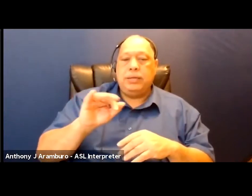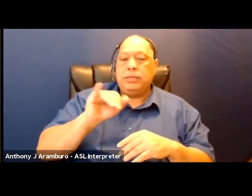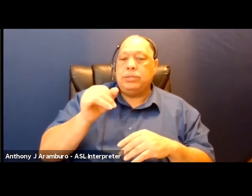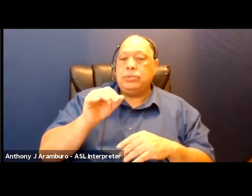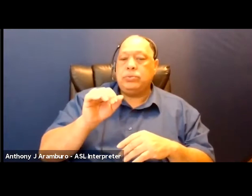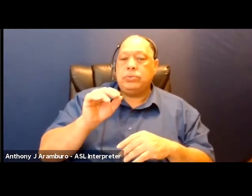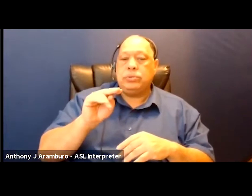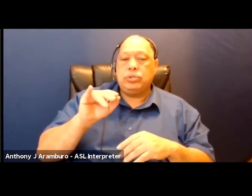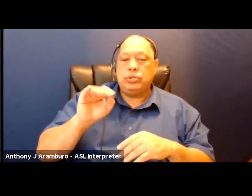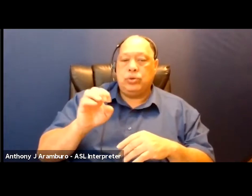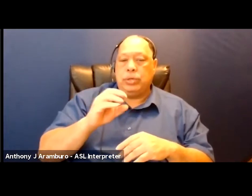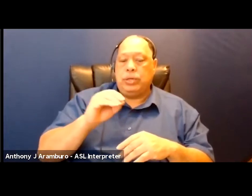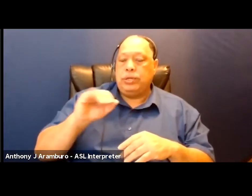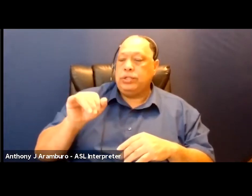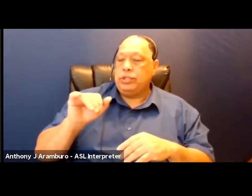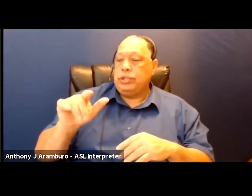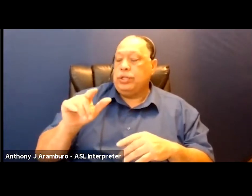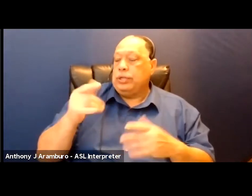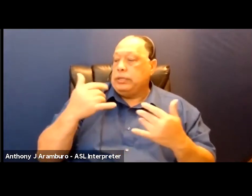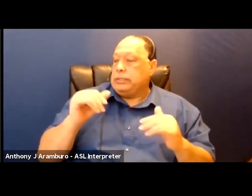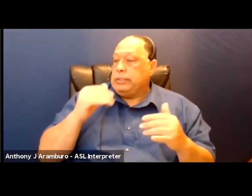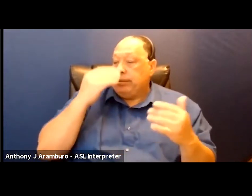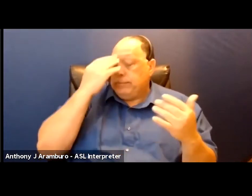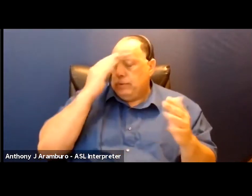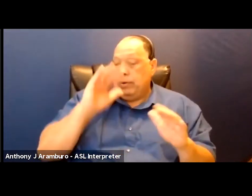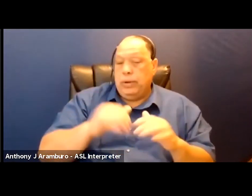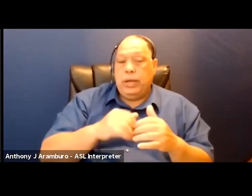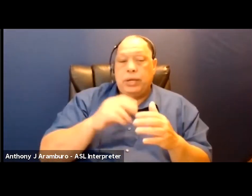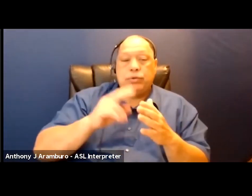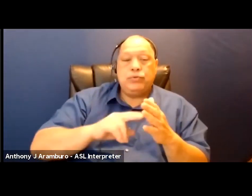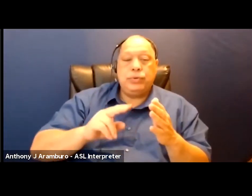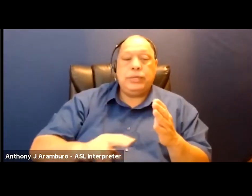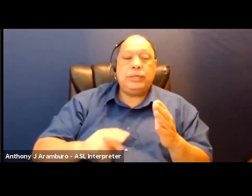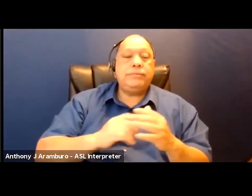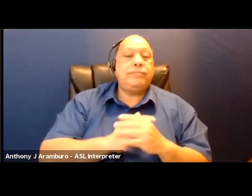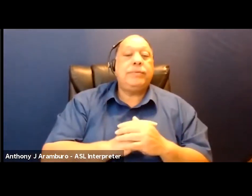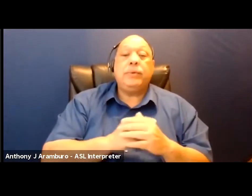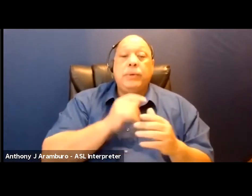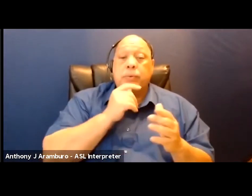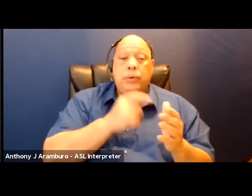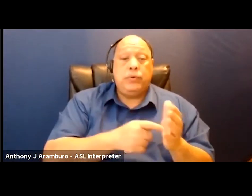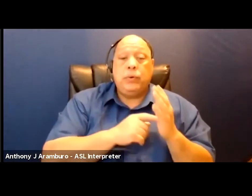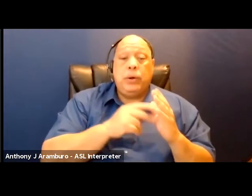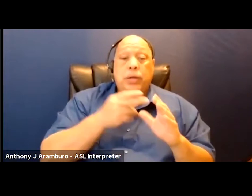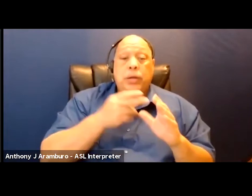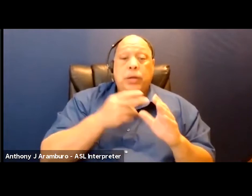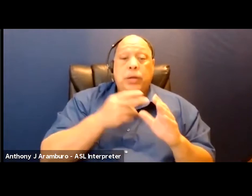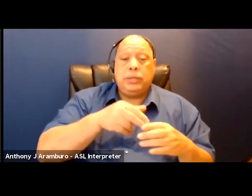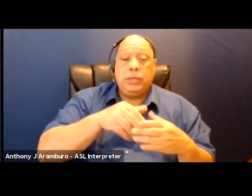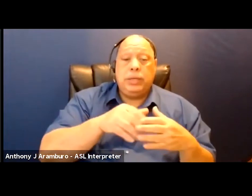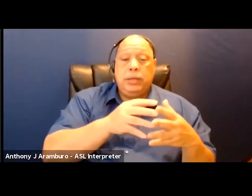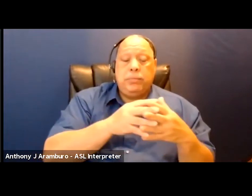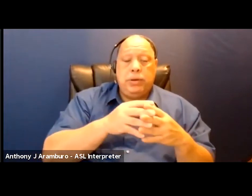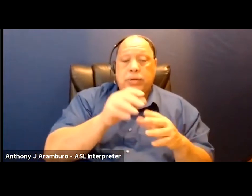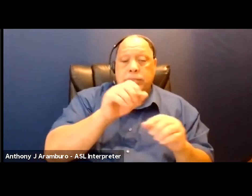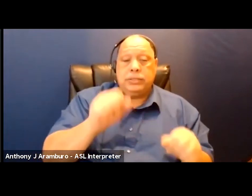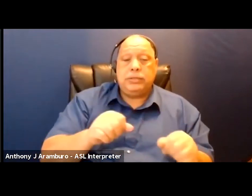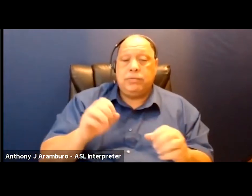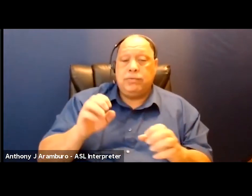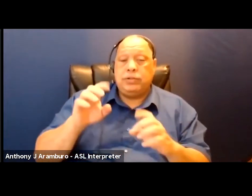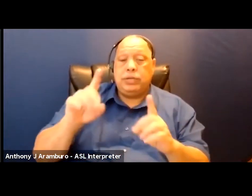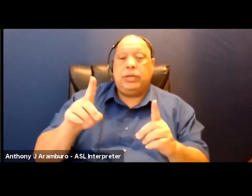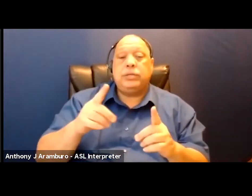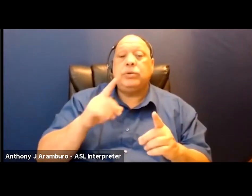Jill still didn't know how to read very well. Not only were we not required to participate in the American system of education, we